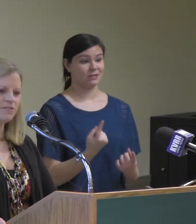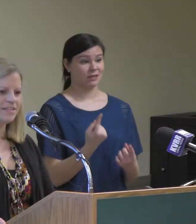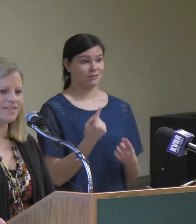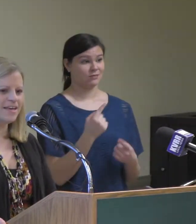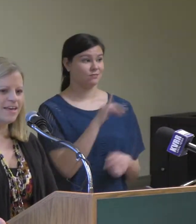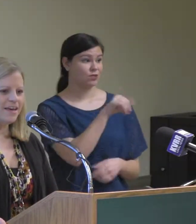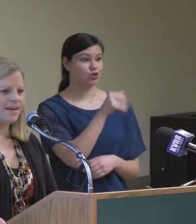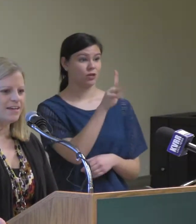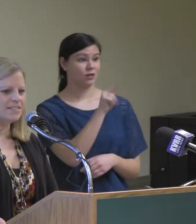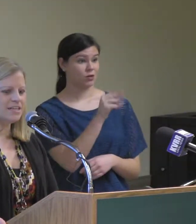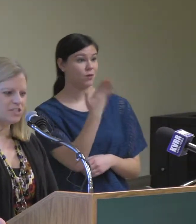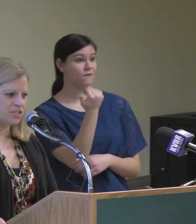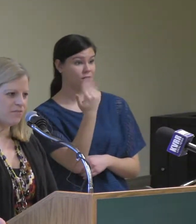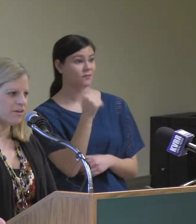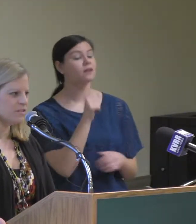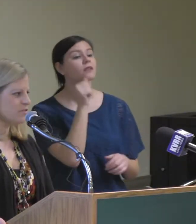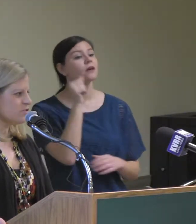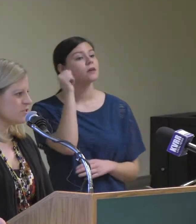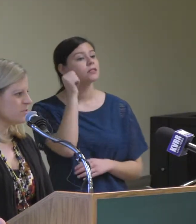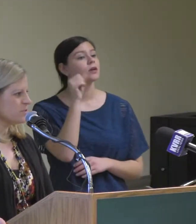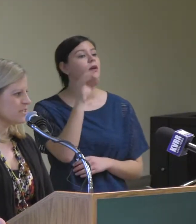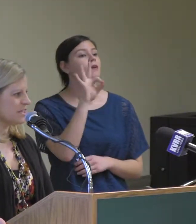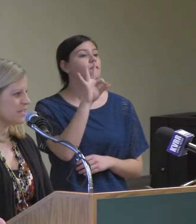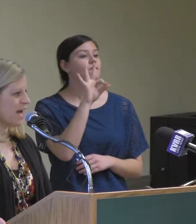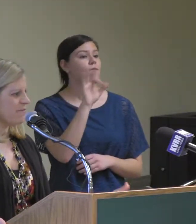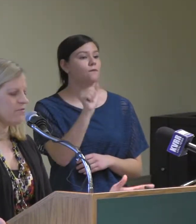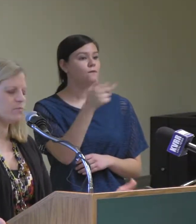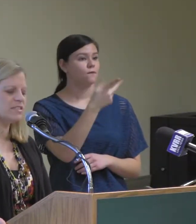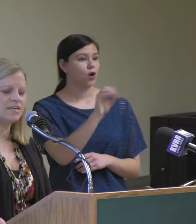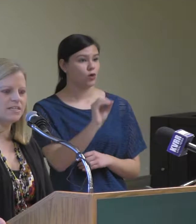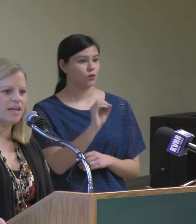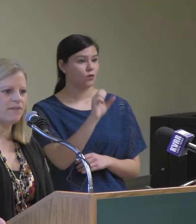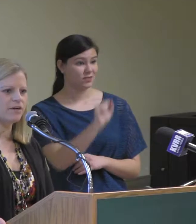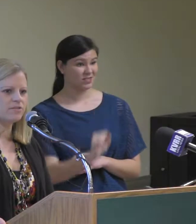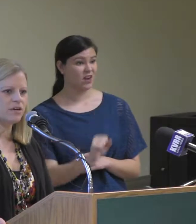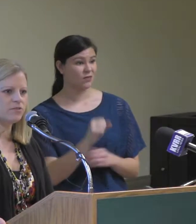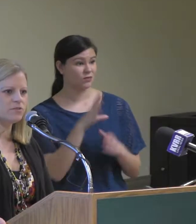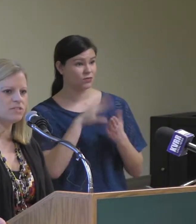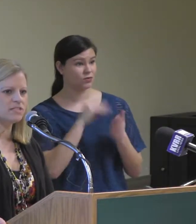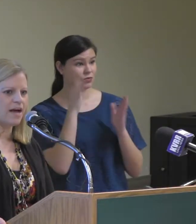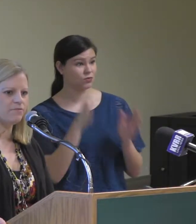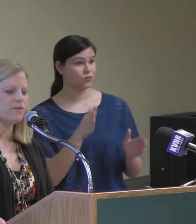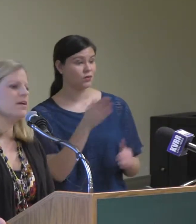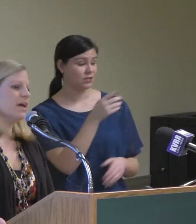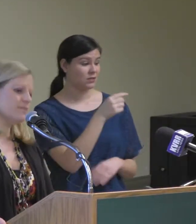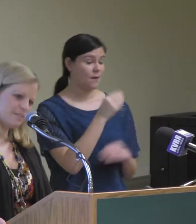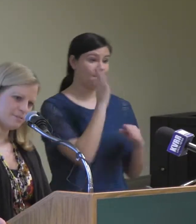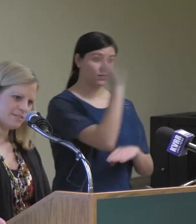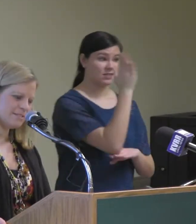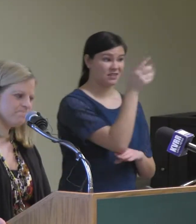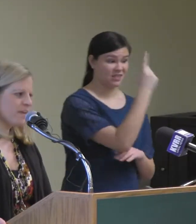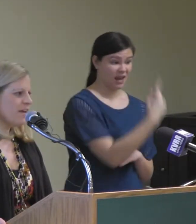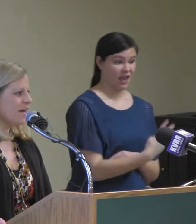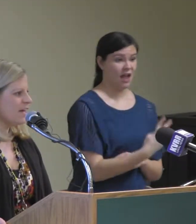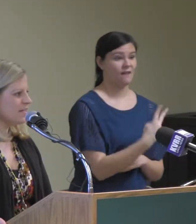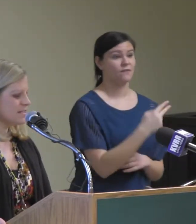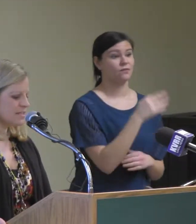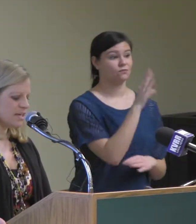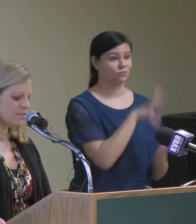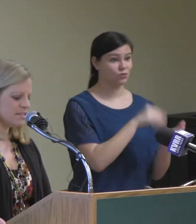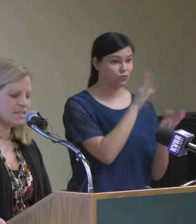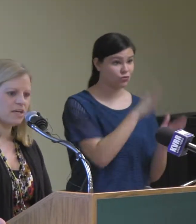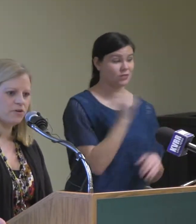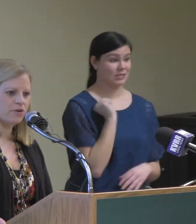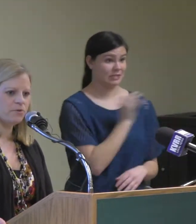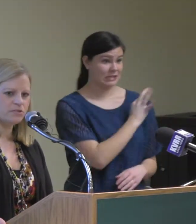January 15th. And yesterday, Fargo South students presented, half of them presented at Fargo South to the staff and the students. And